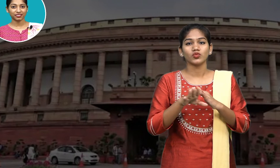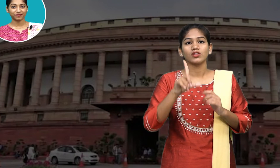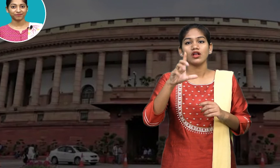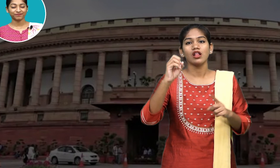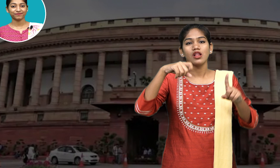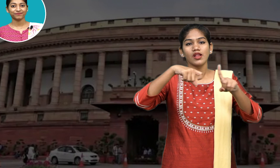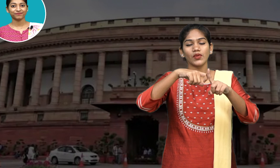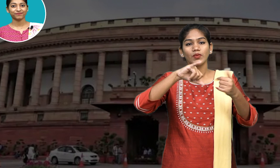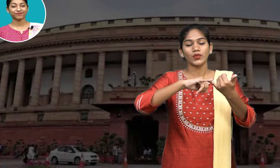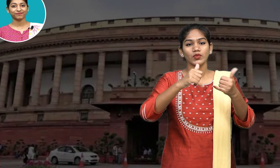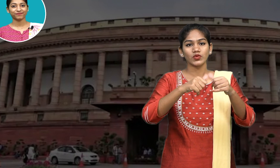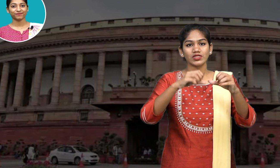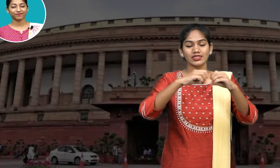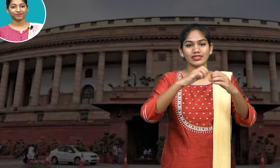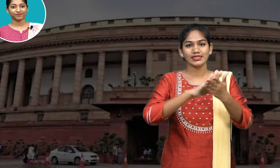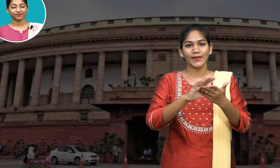Sabha.